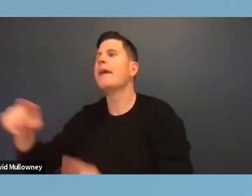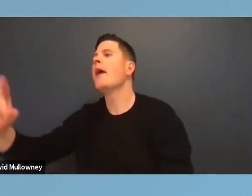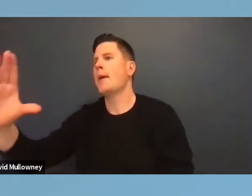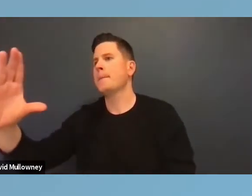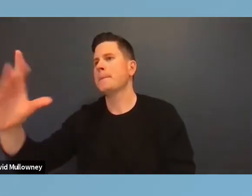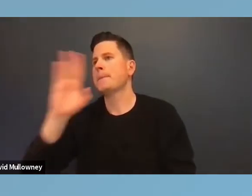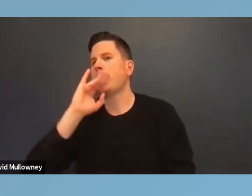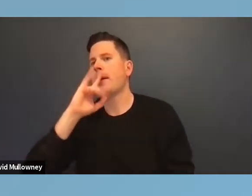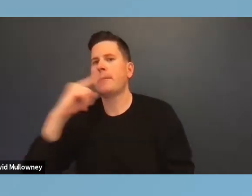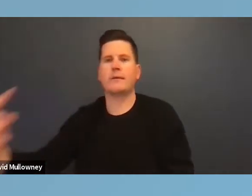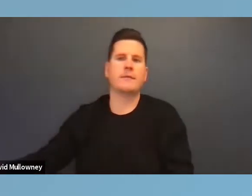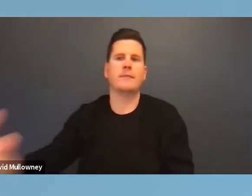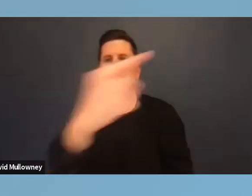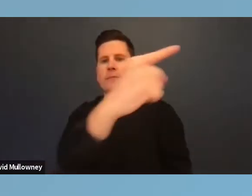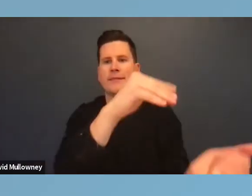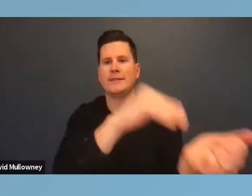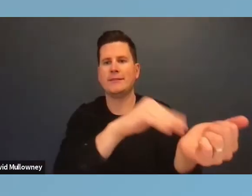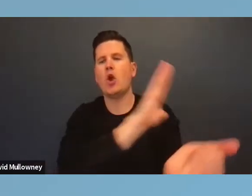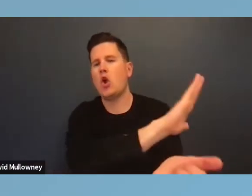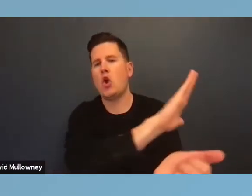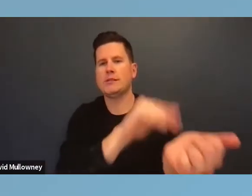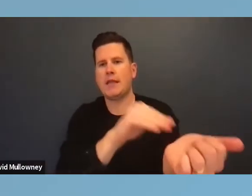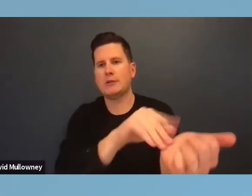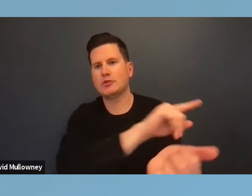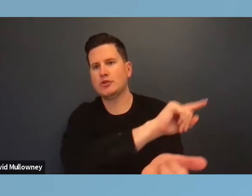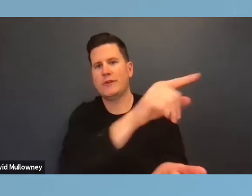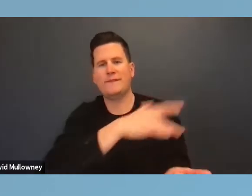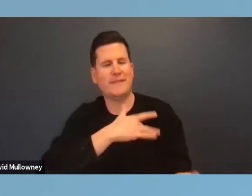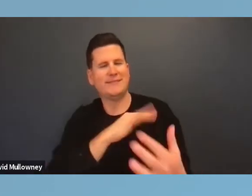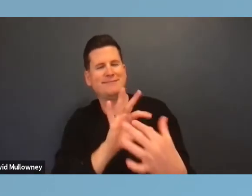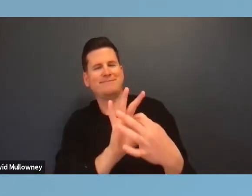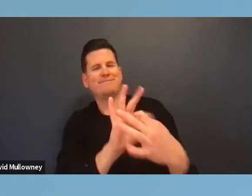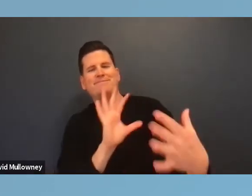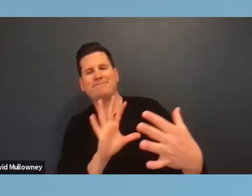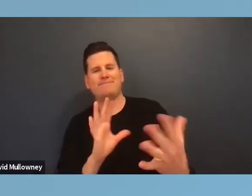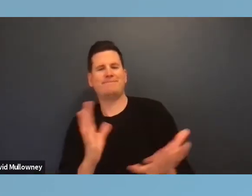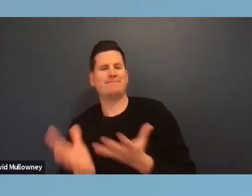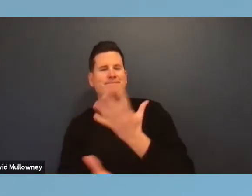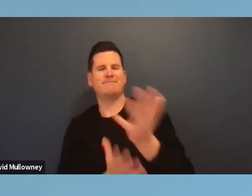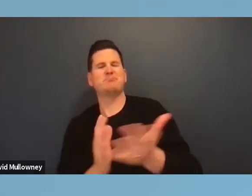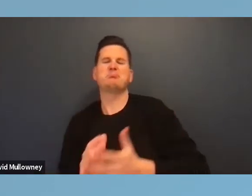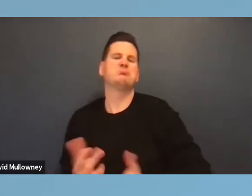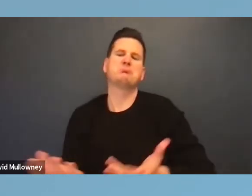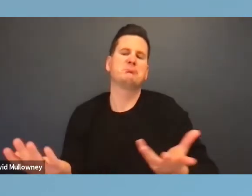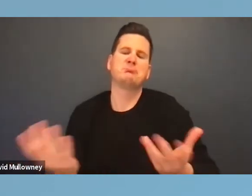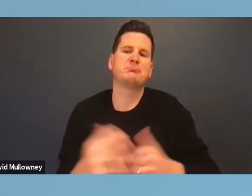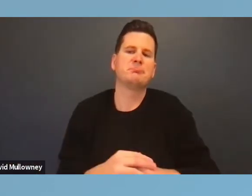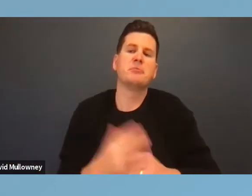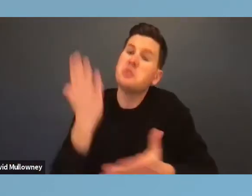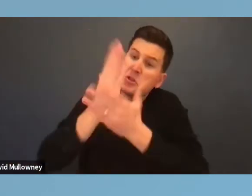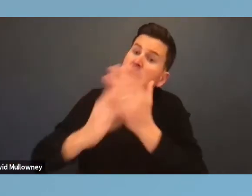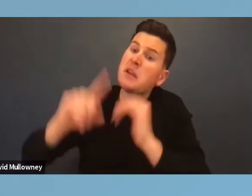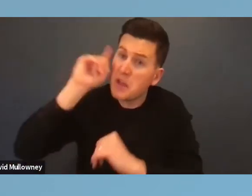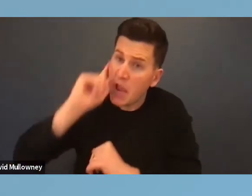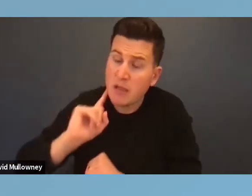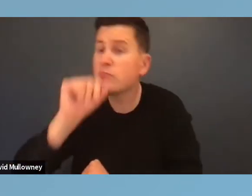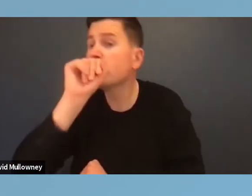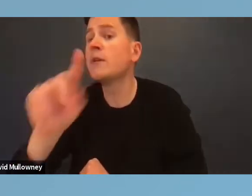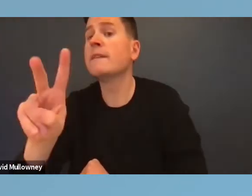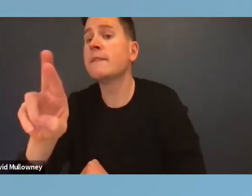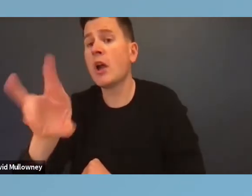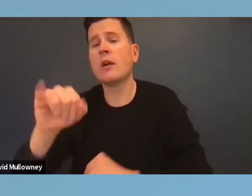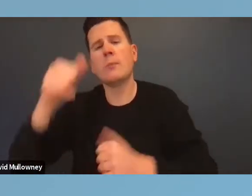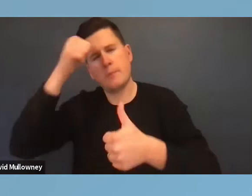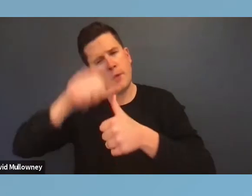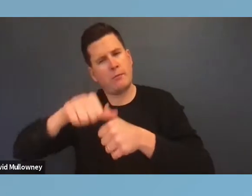screen and then wait for them to voice that back to my wife's doctor. So it was very disconnected. You know, it's